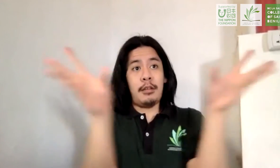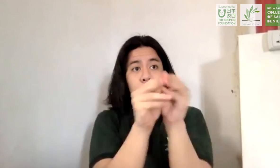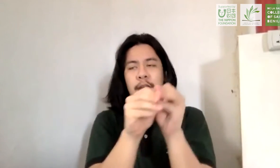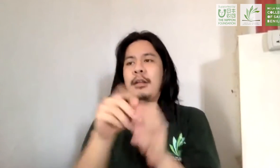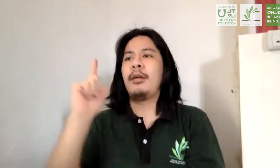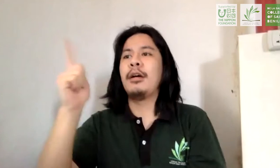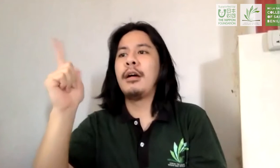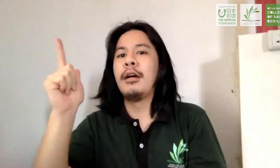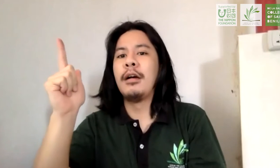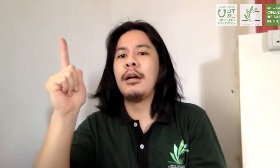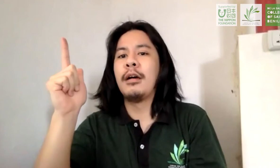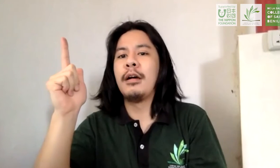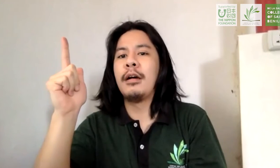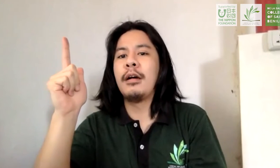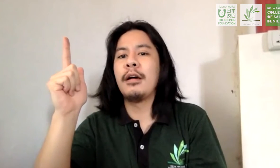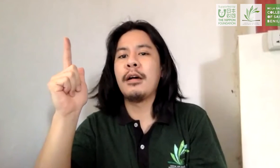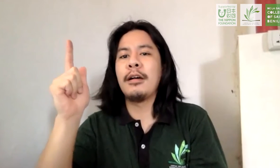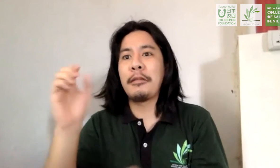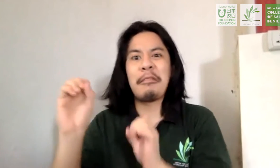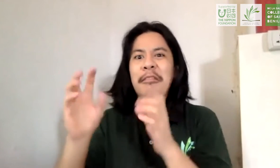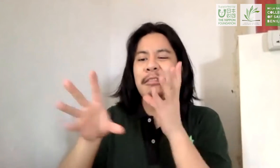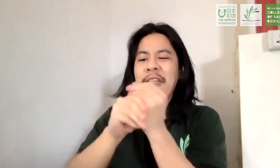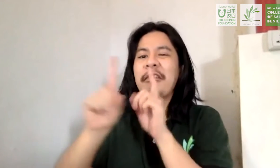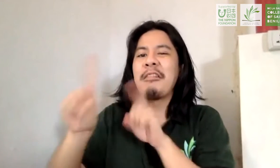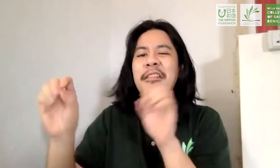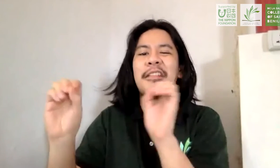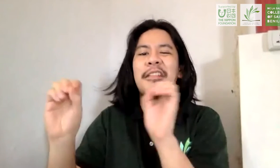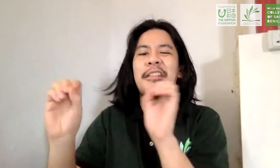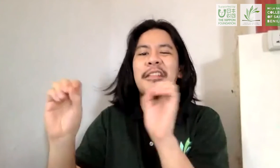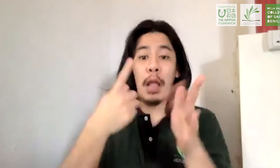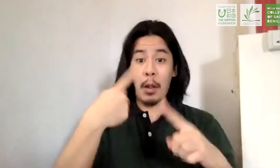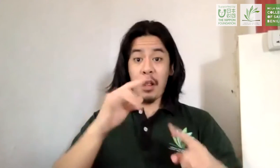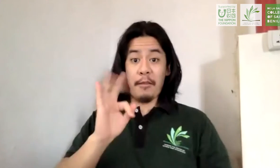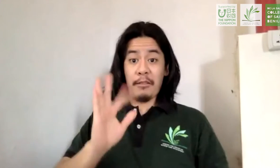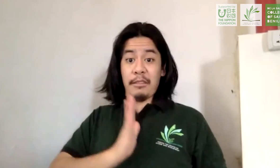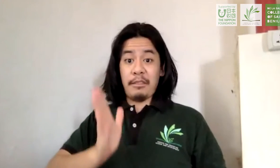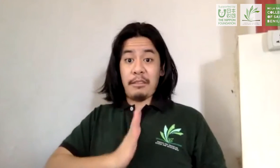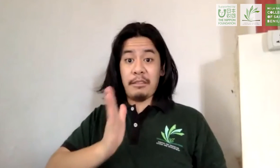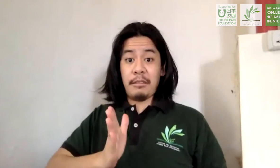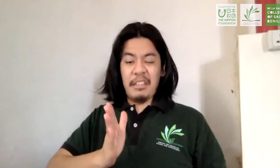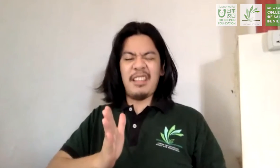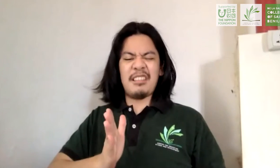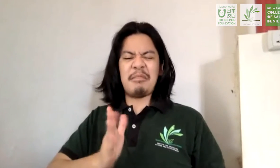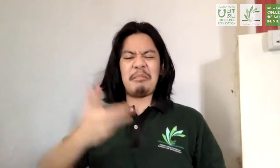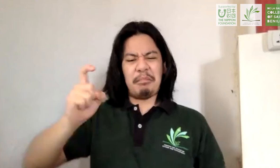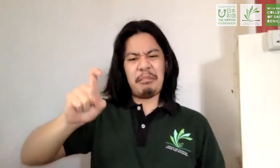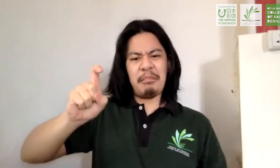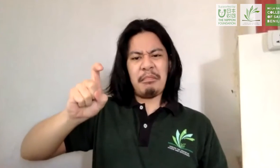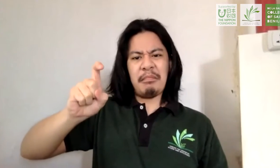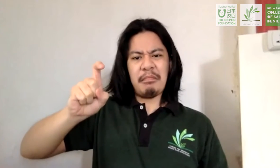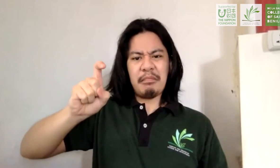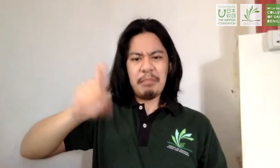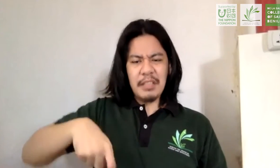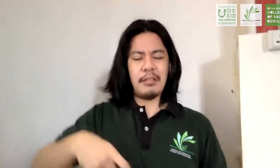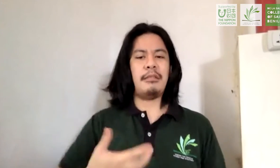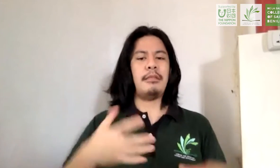Or we could just, if someone is really strong at math, they just say the answer without even having to sign answer. They